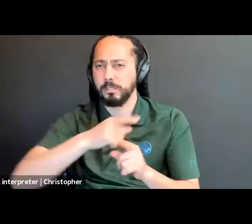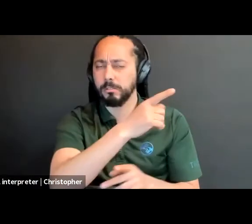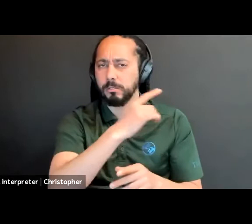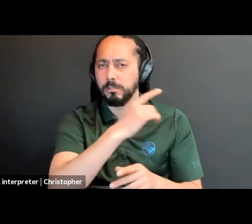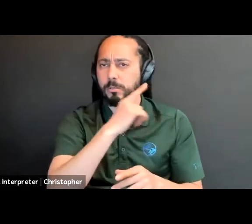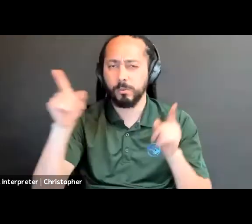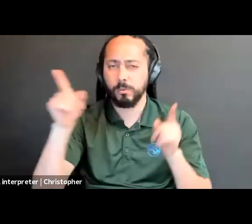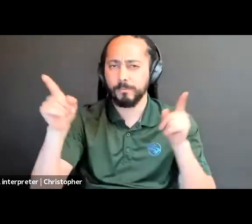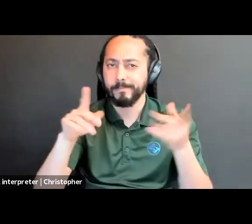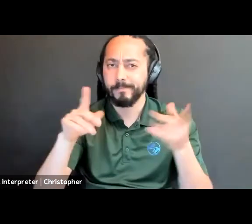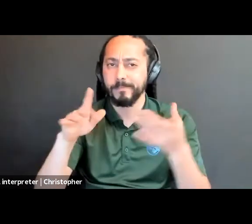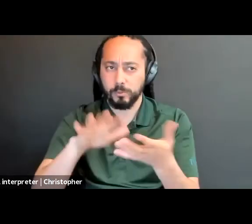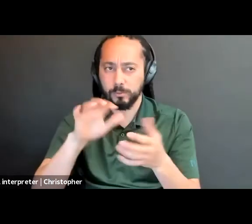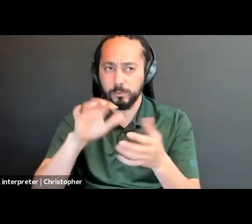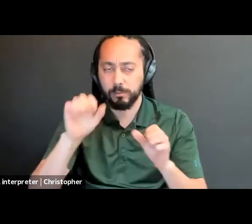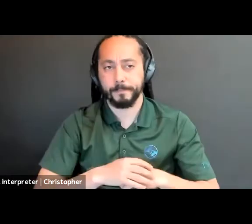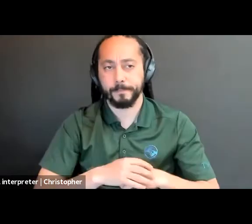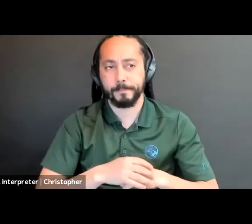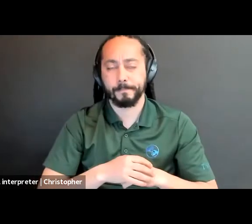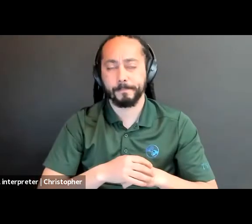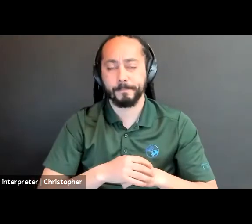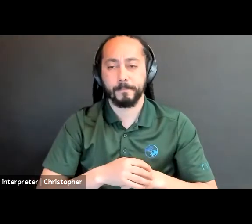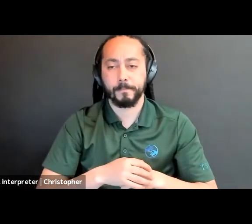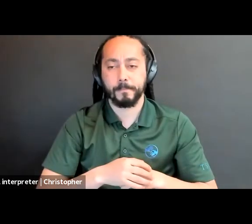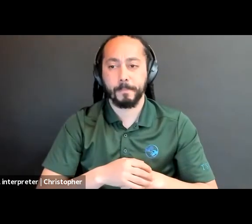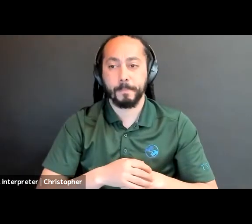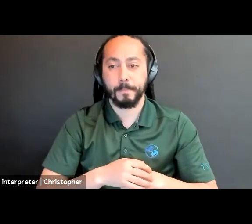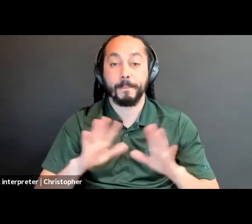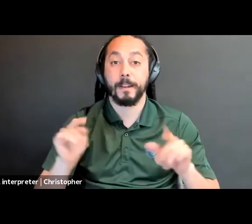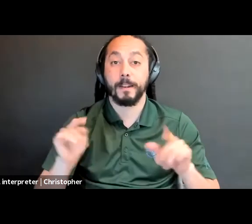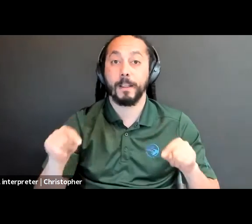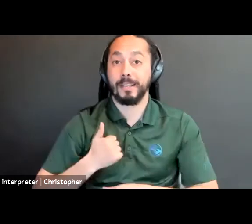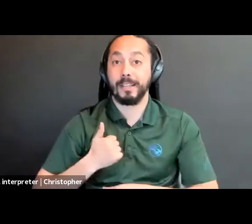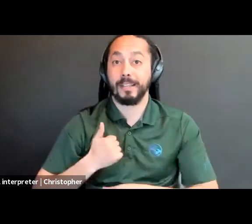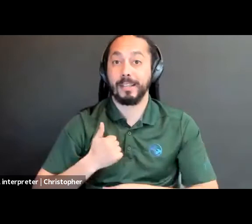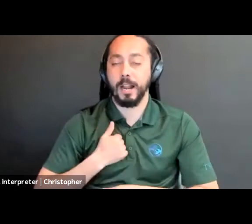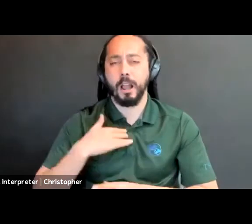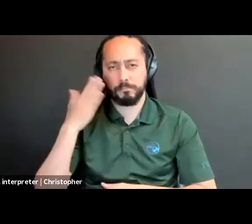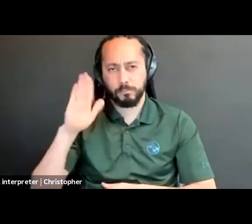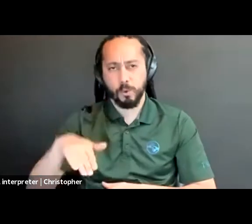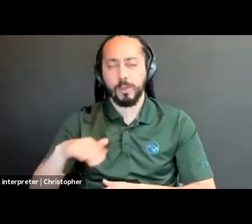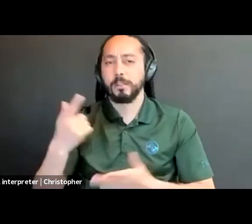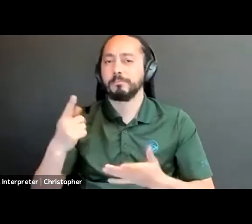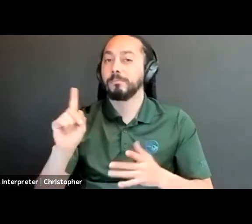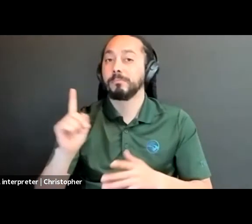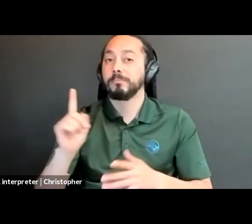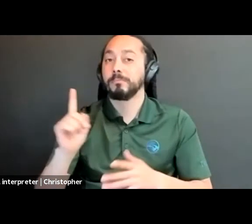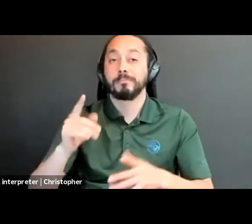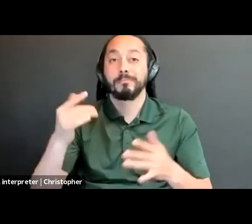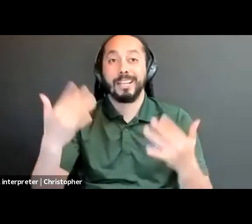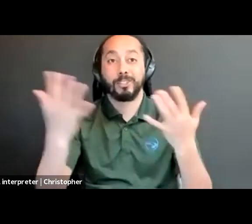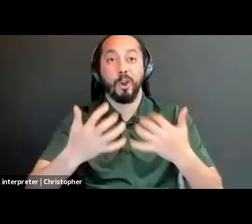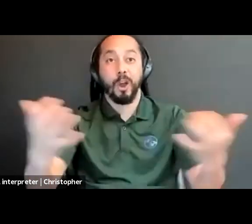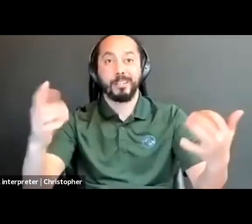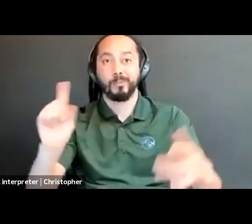In Canada, and I recognize that our audience today is coast to coast across Canada, the US, and many other